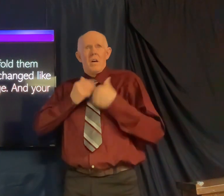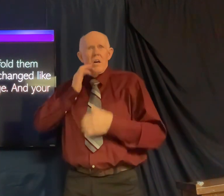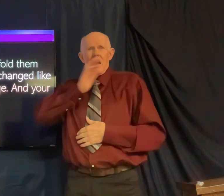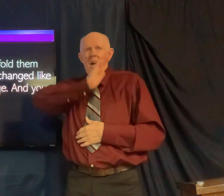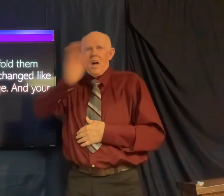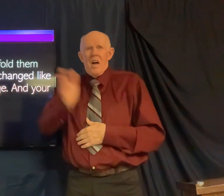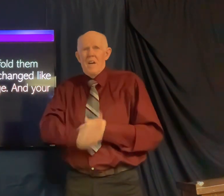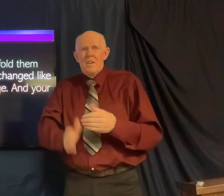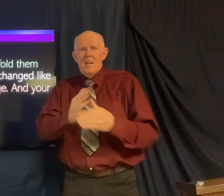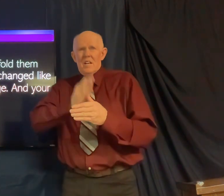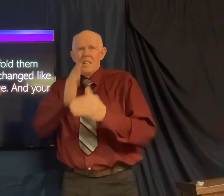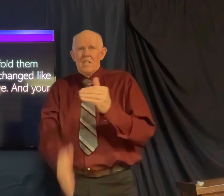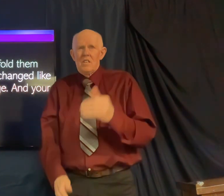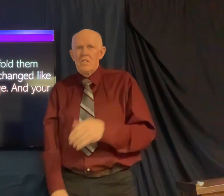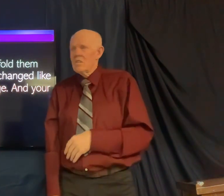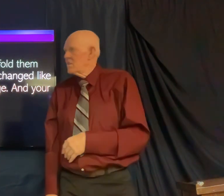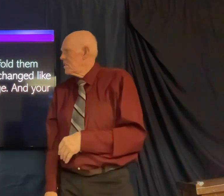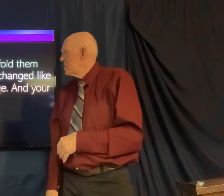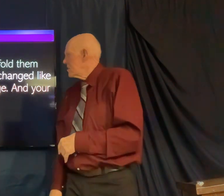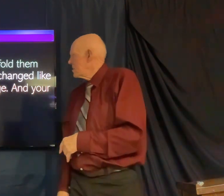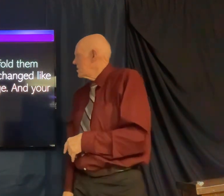life will never end."